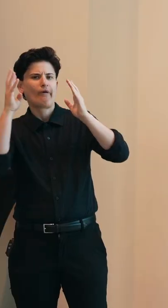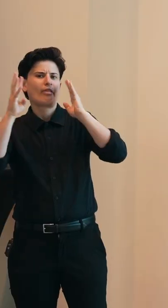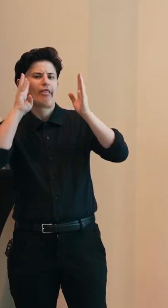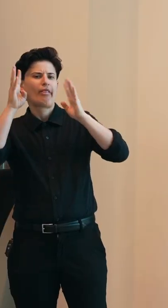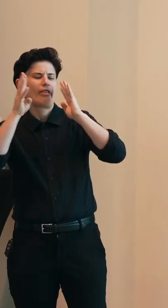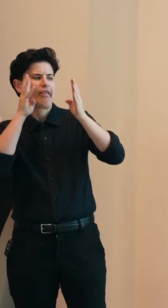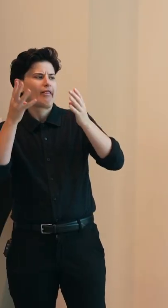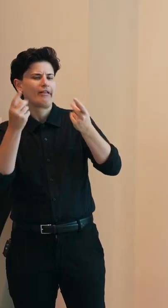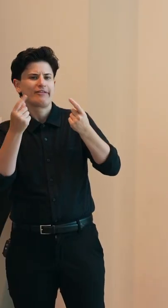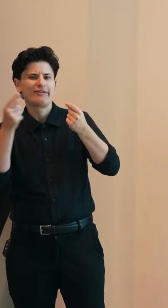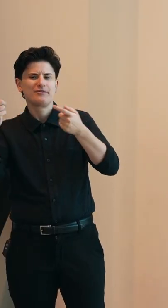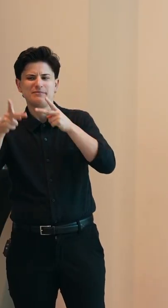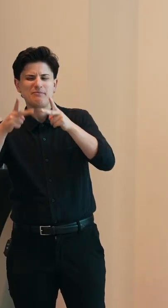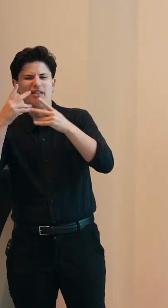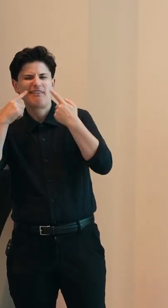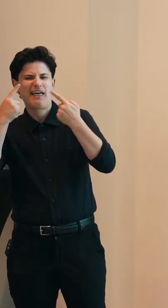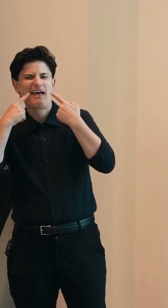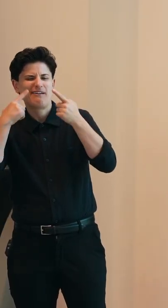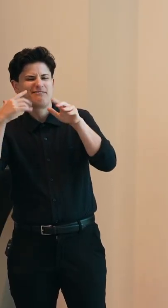here's this,